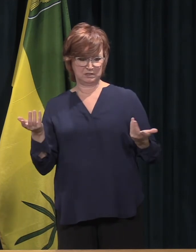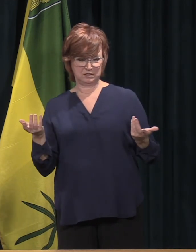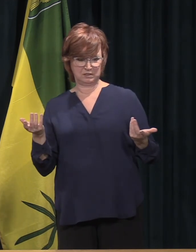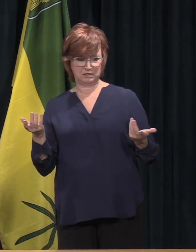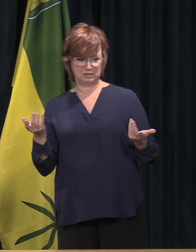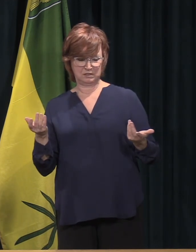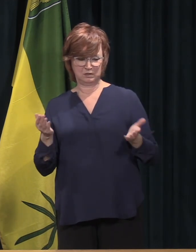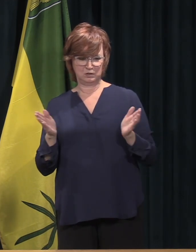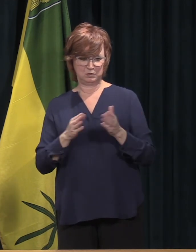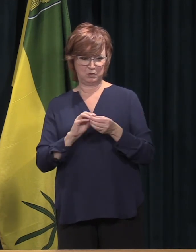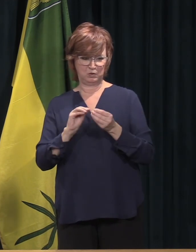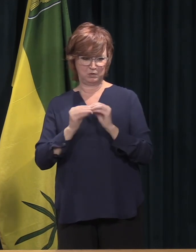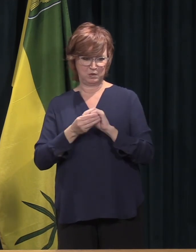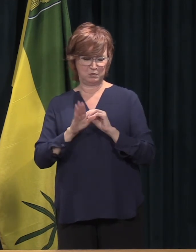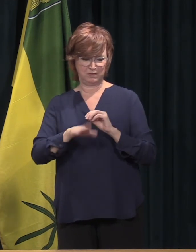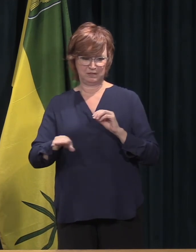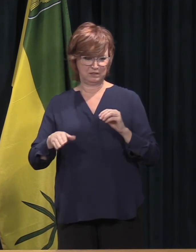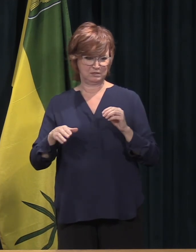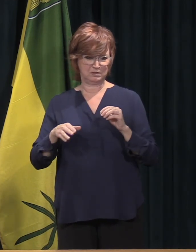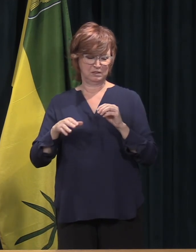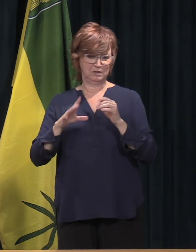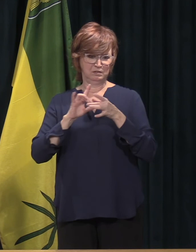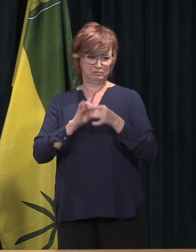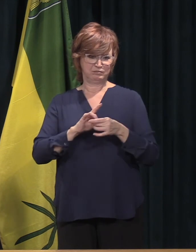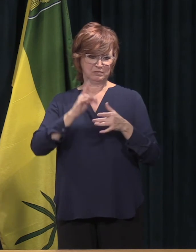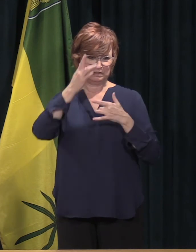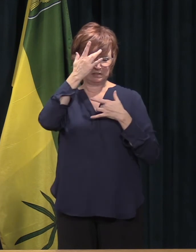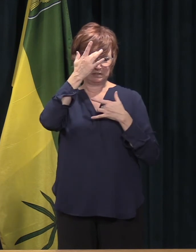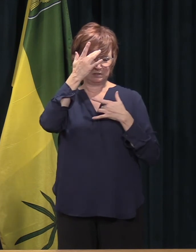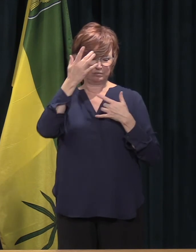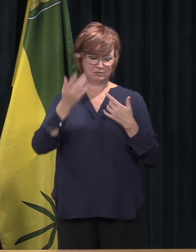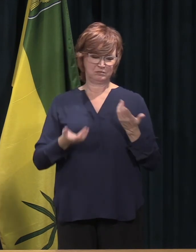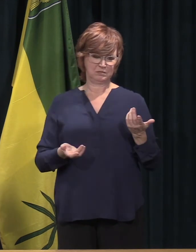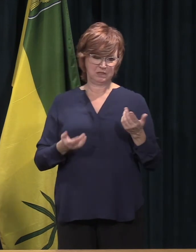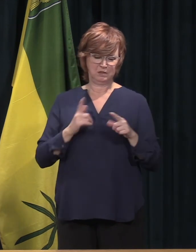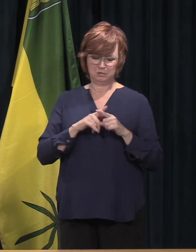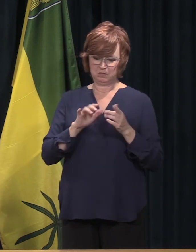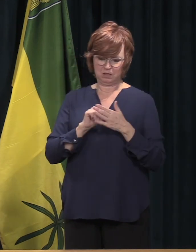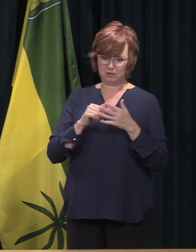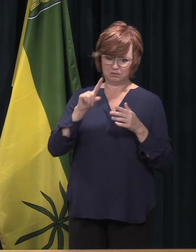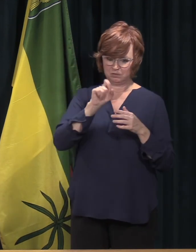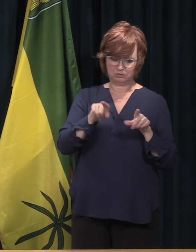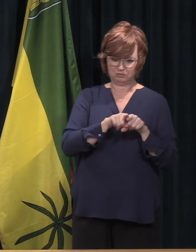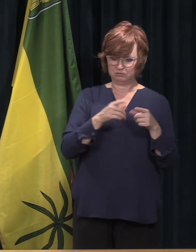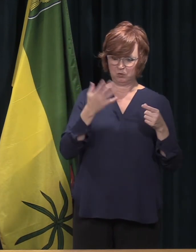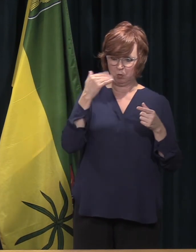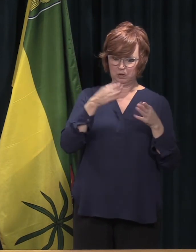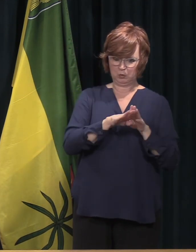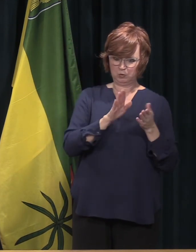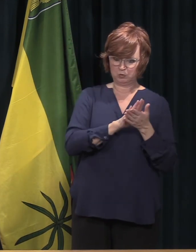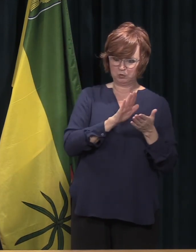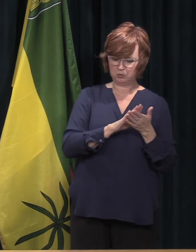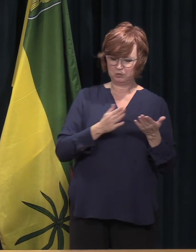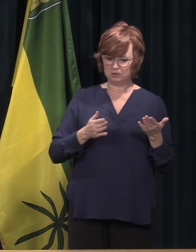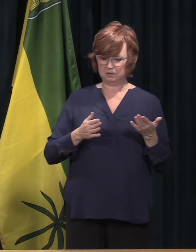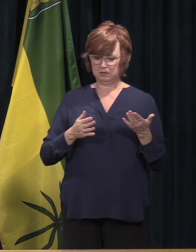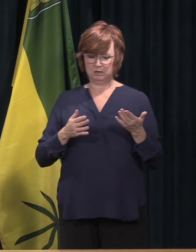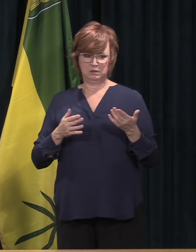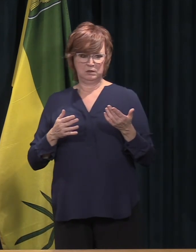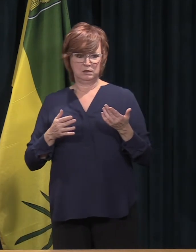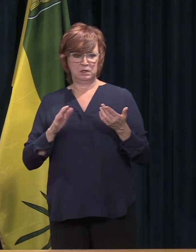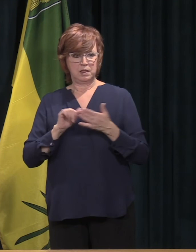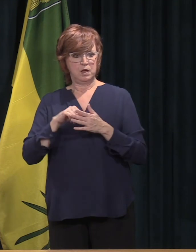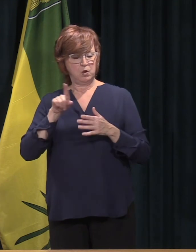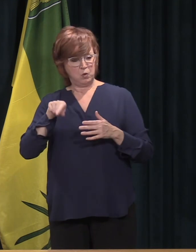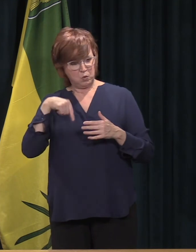think it is clear that unlike coughs and colds or norovirus or influenza, this is not primarily